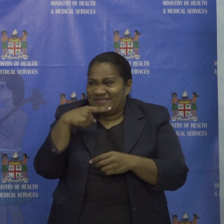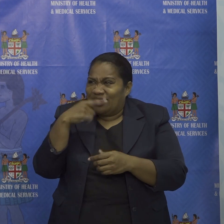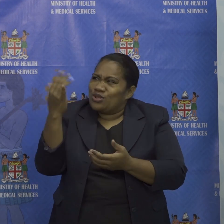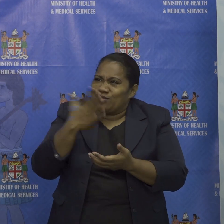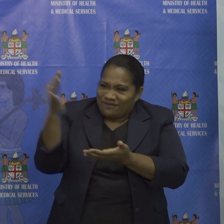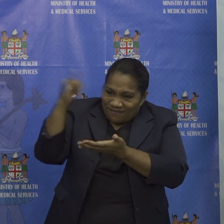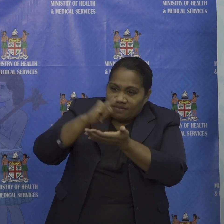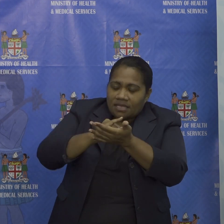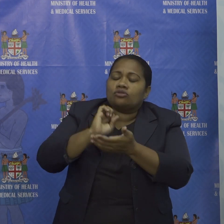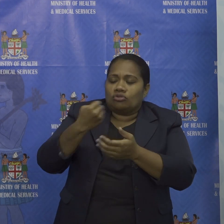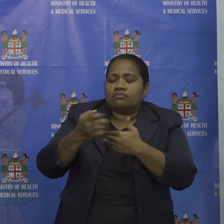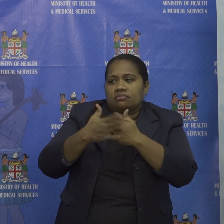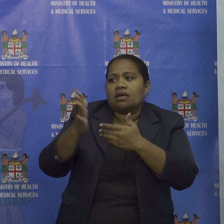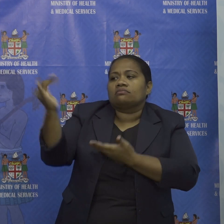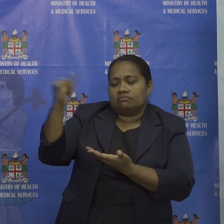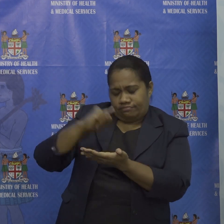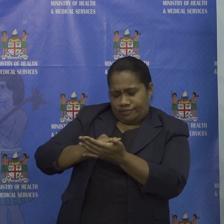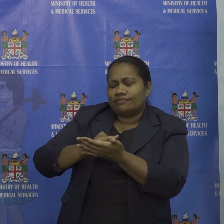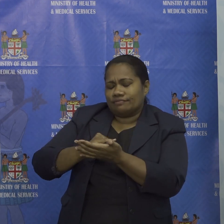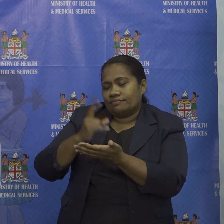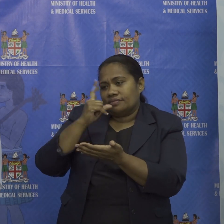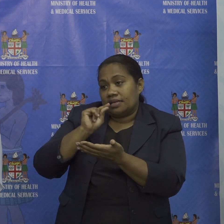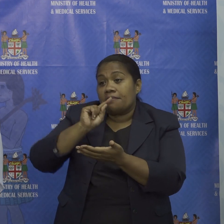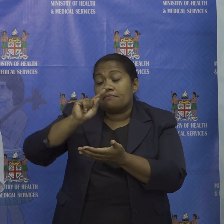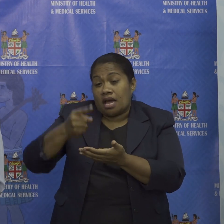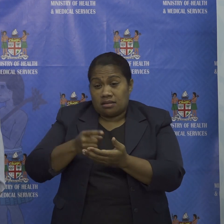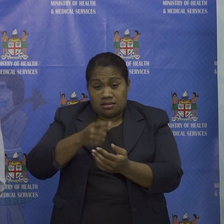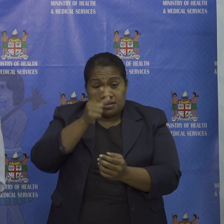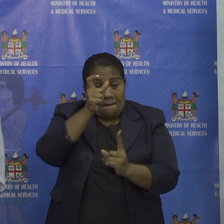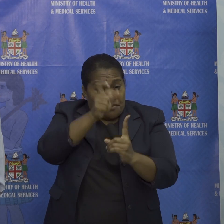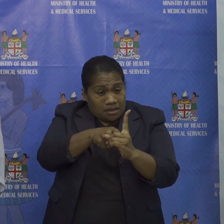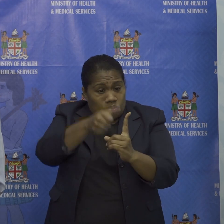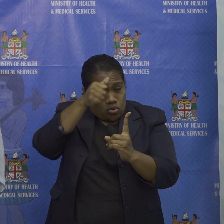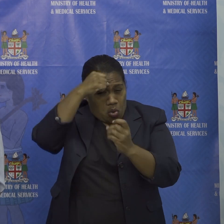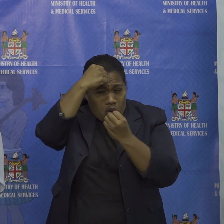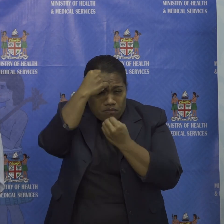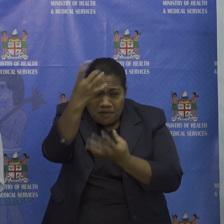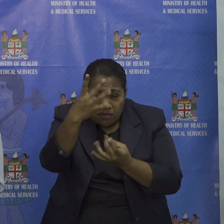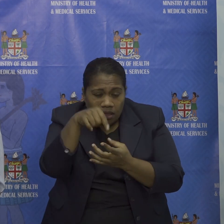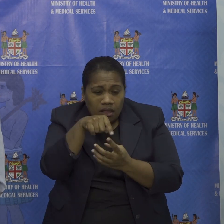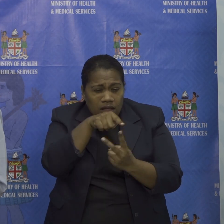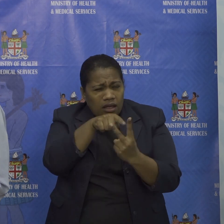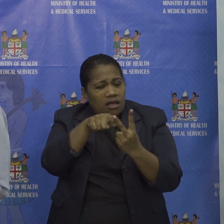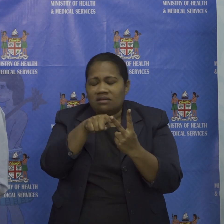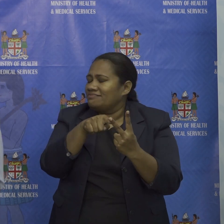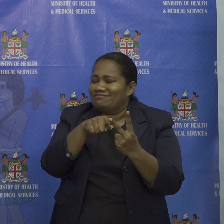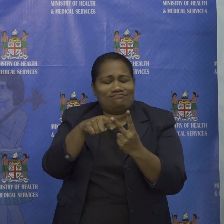So we've left the door open. But that person in specifically, I didn't catch up on the